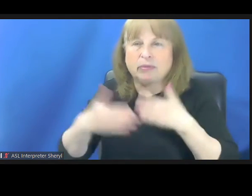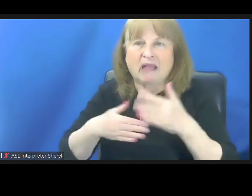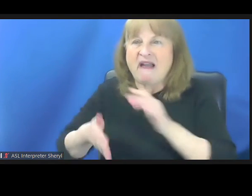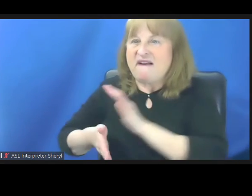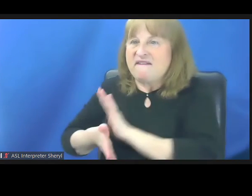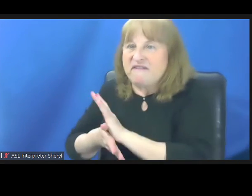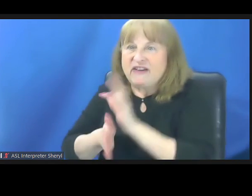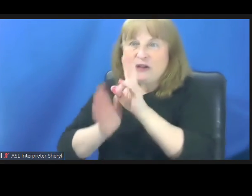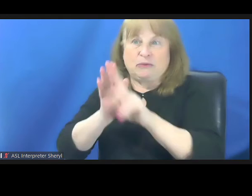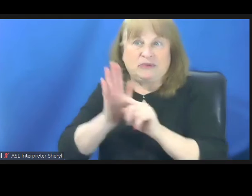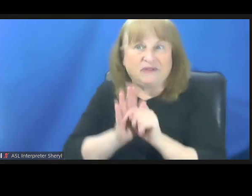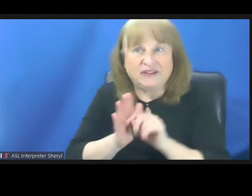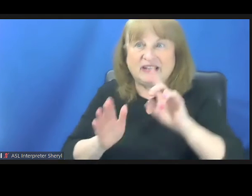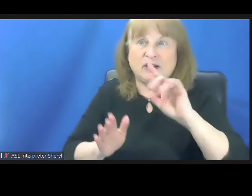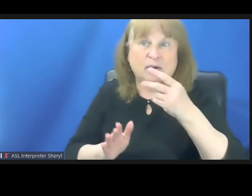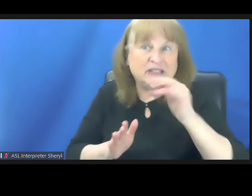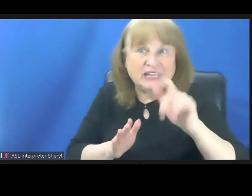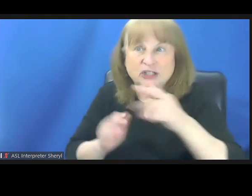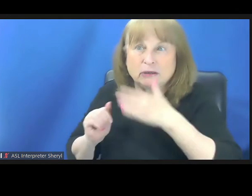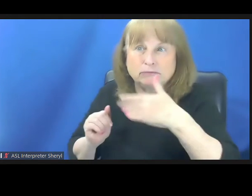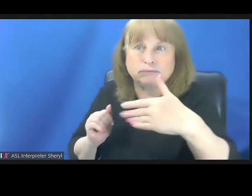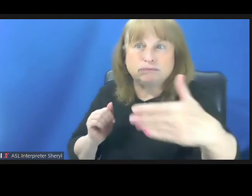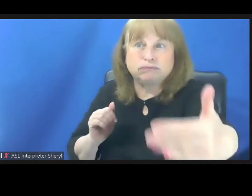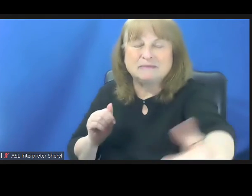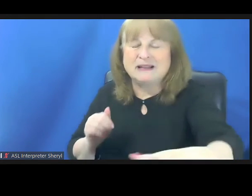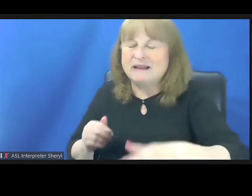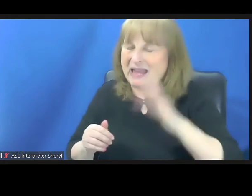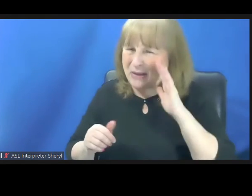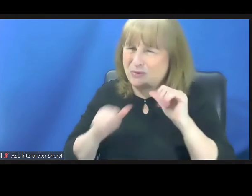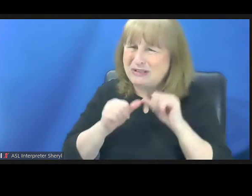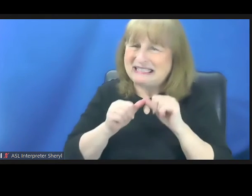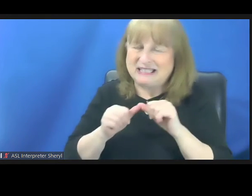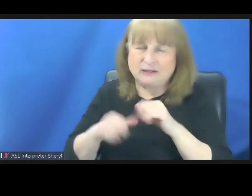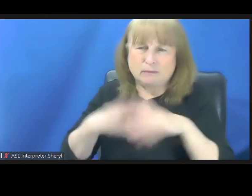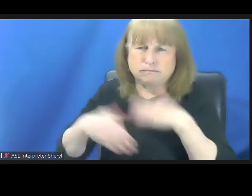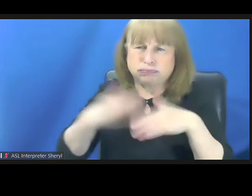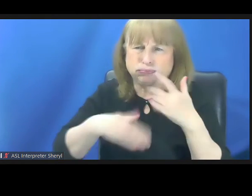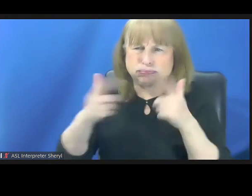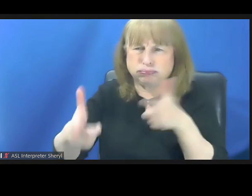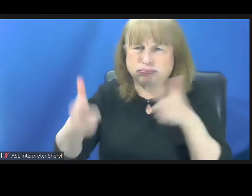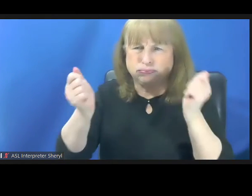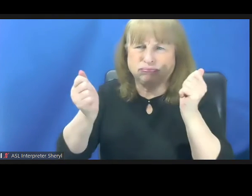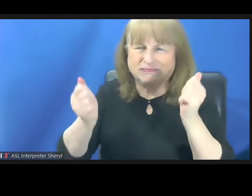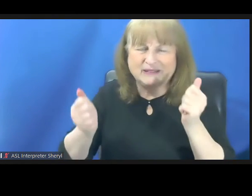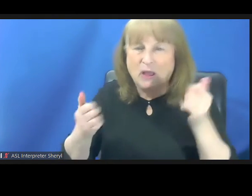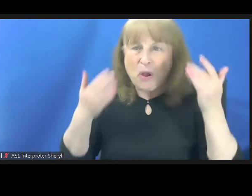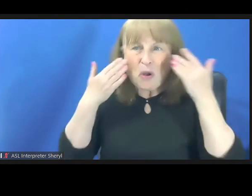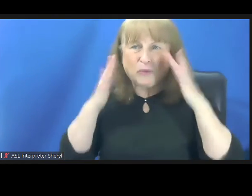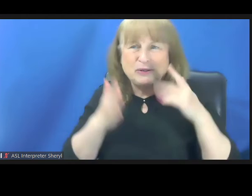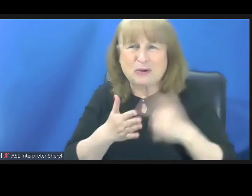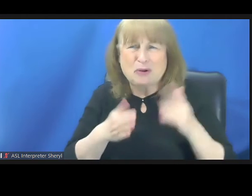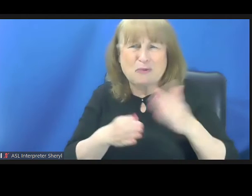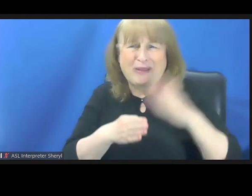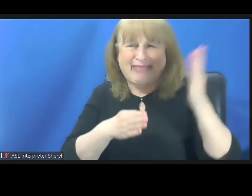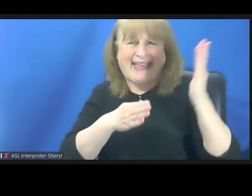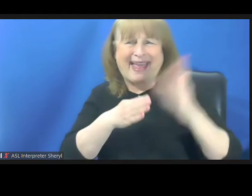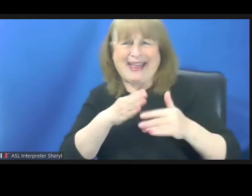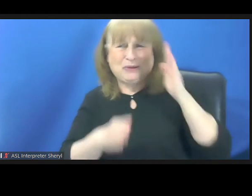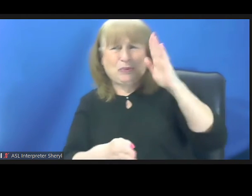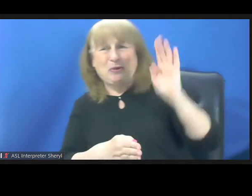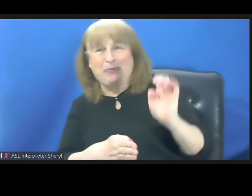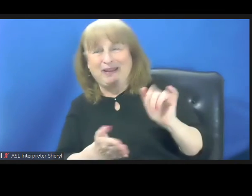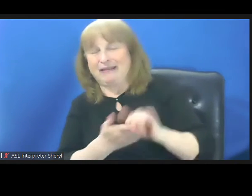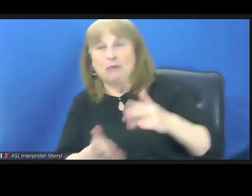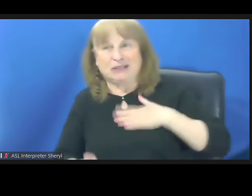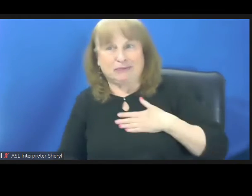to videotape to digital, you know, it's just going to continue to move rapidly. We don't know what the end point is yet. That is my